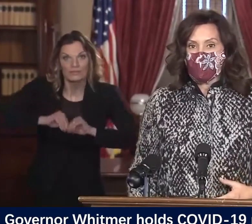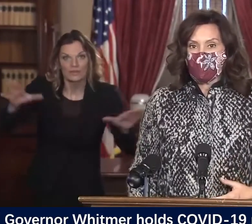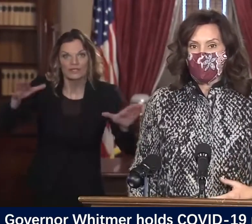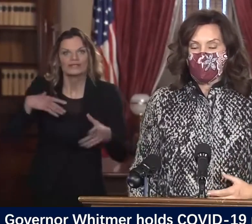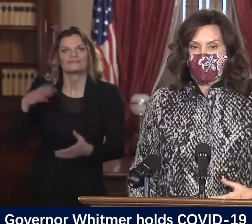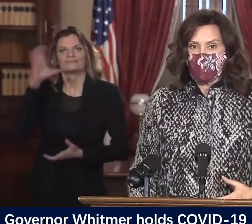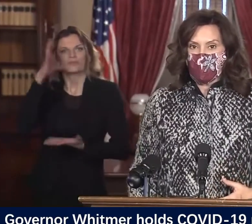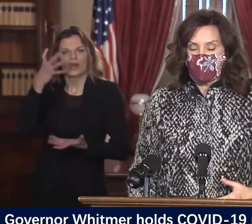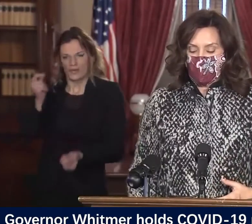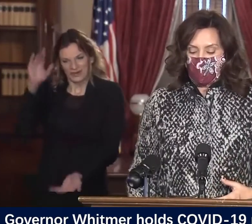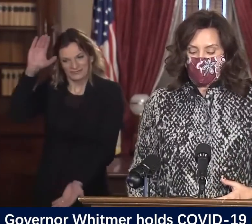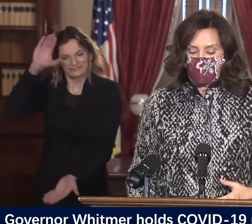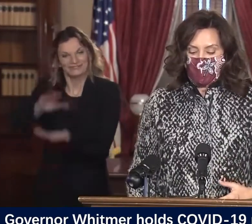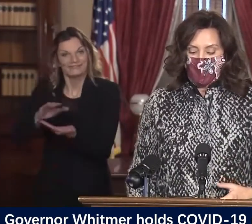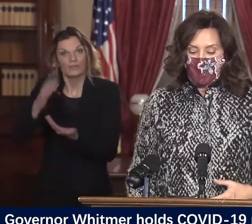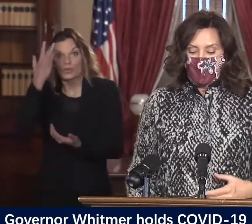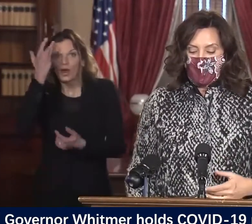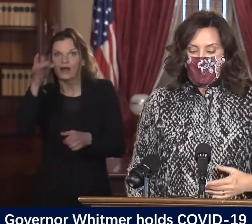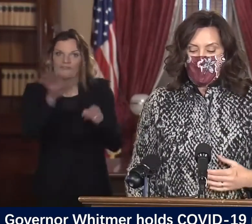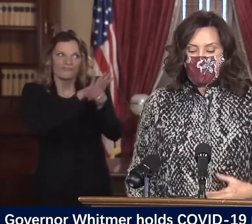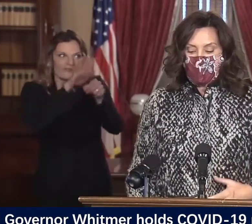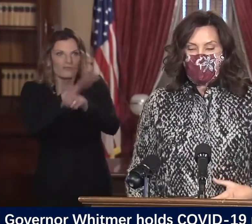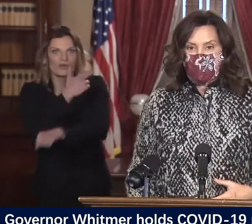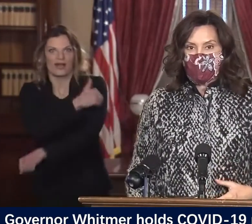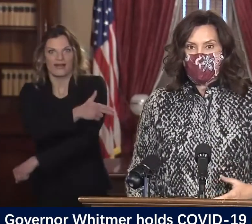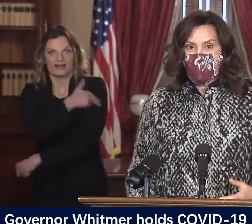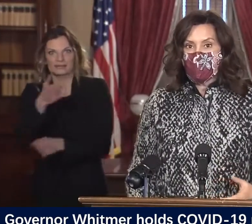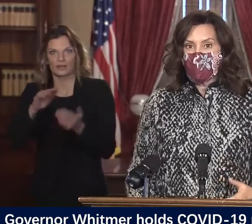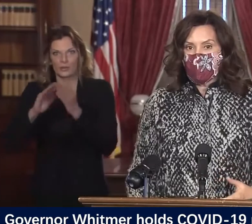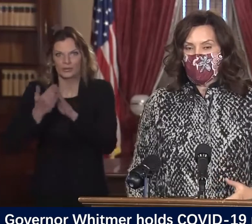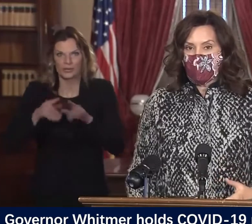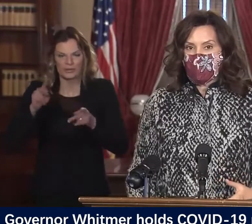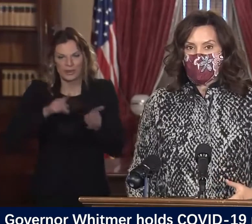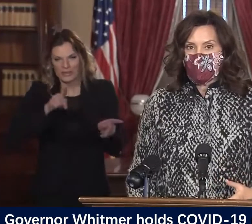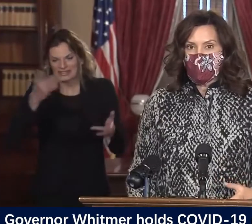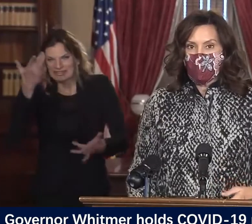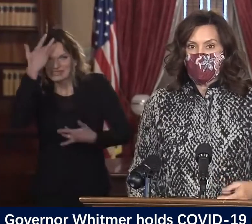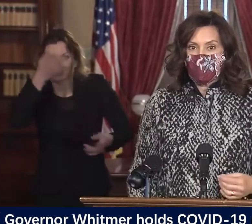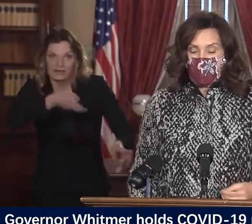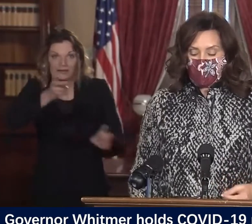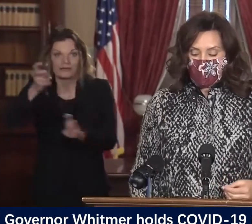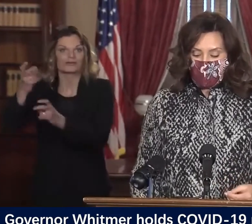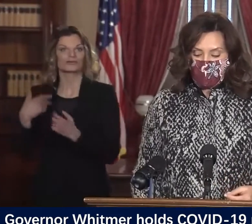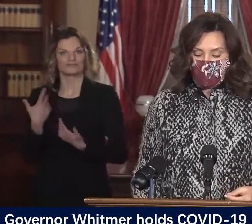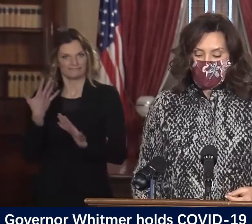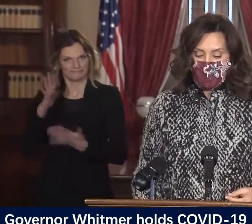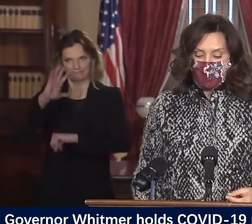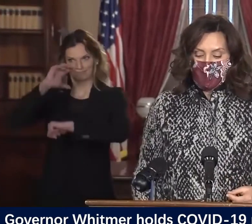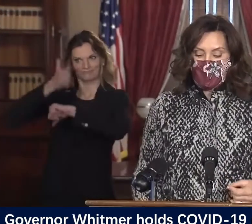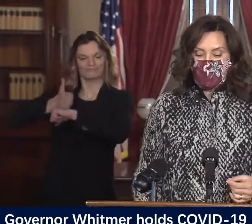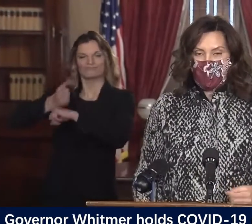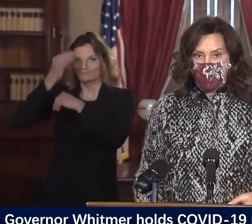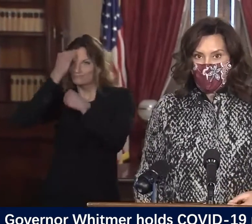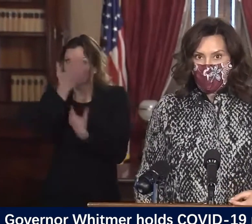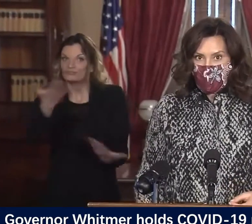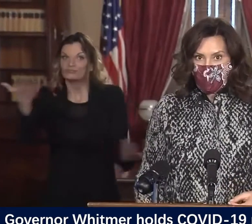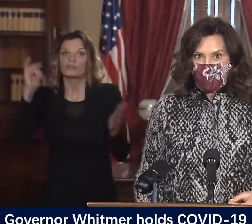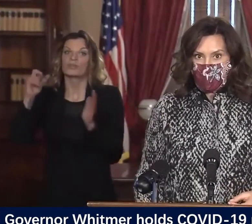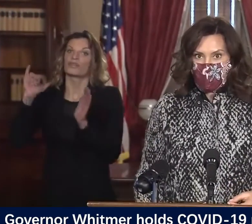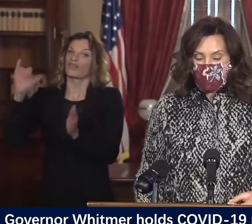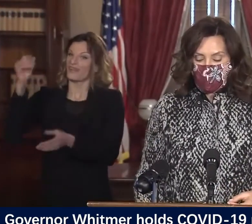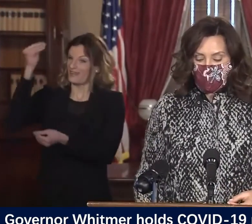our hospitals and our communities. The policies that we've put in place are fact-based. They follow